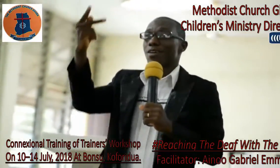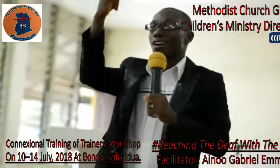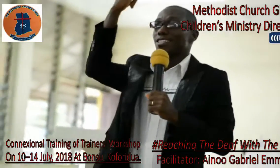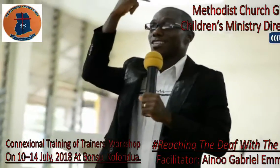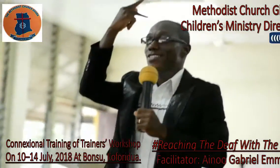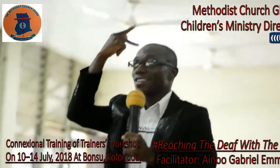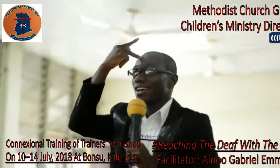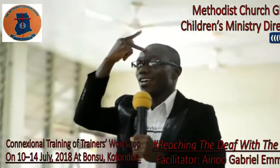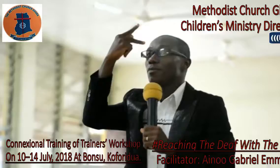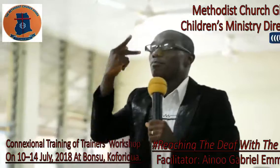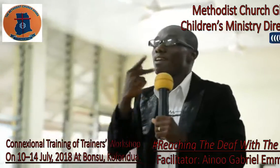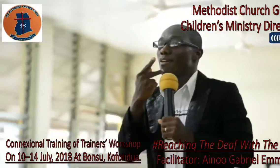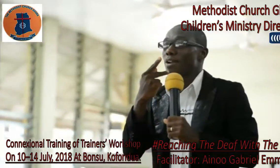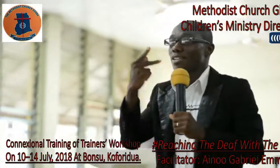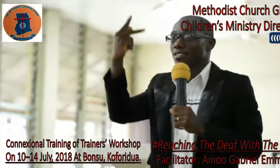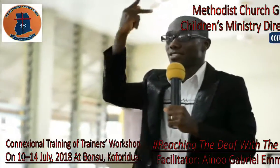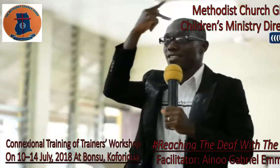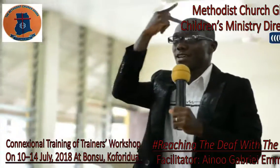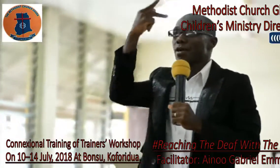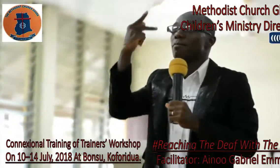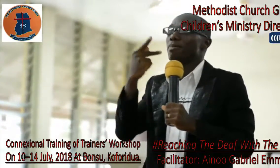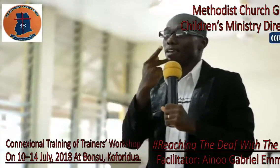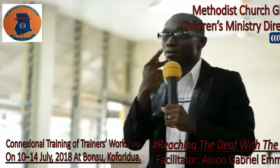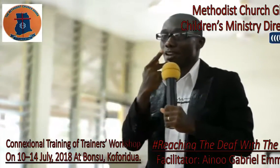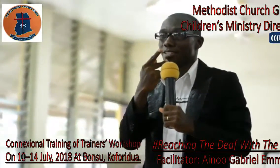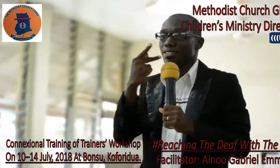it is parents.